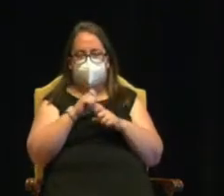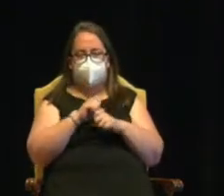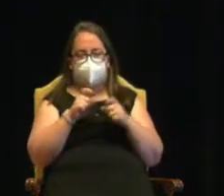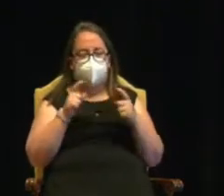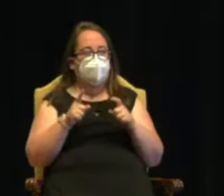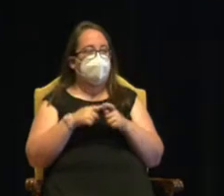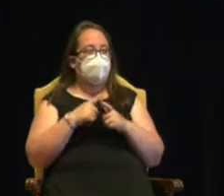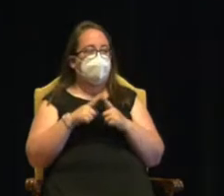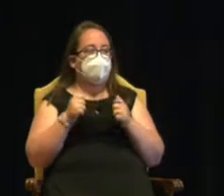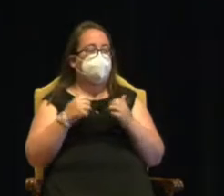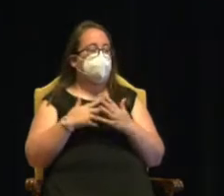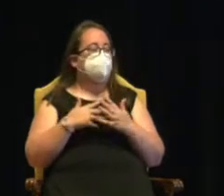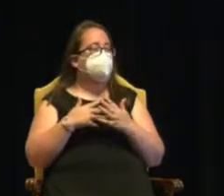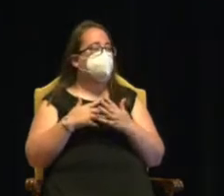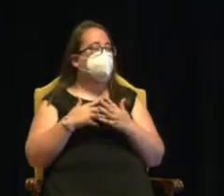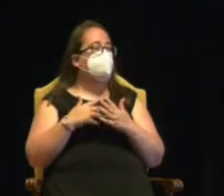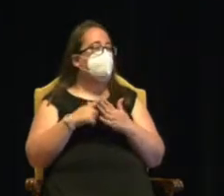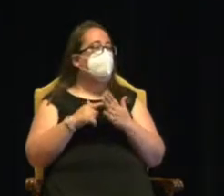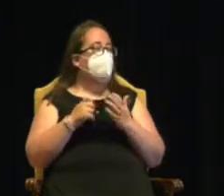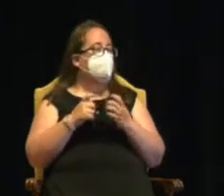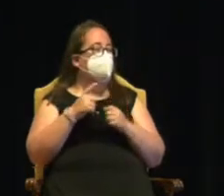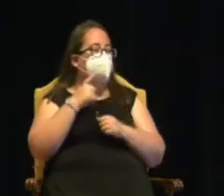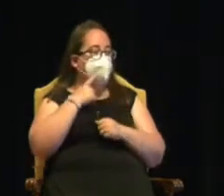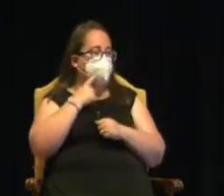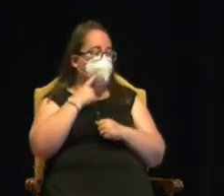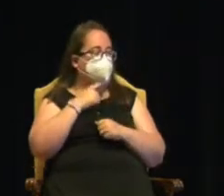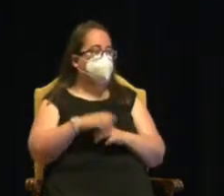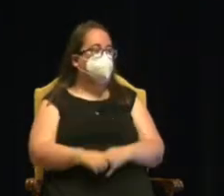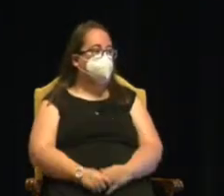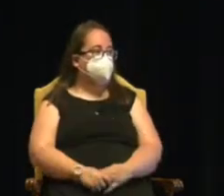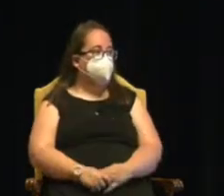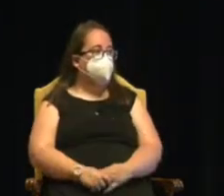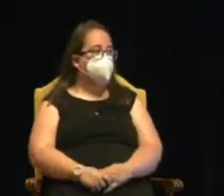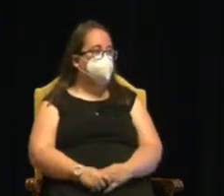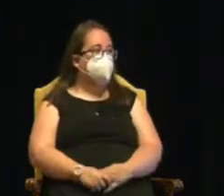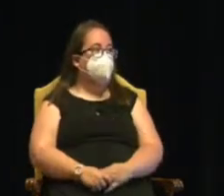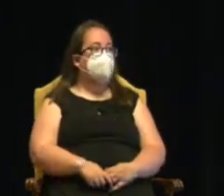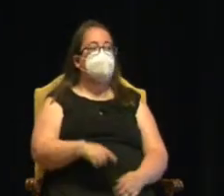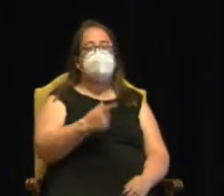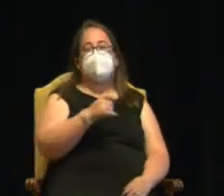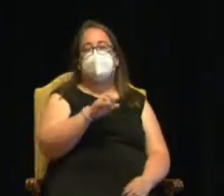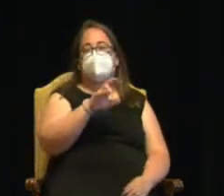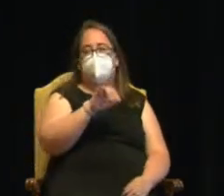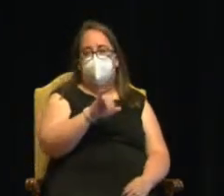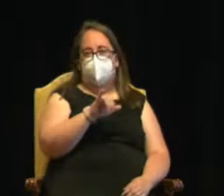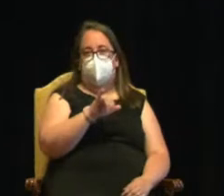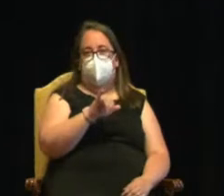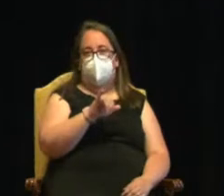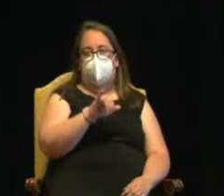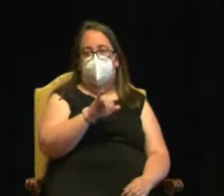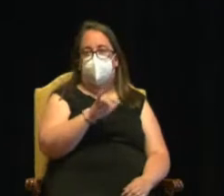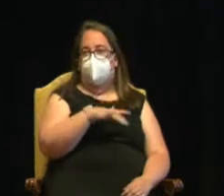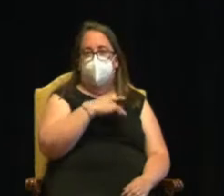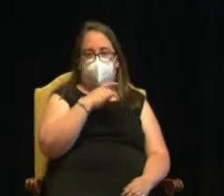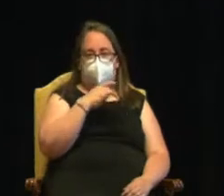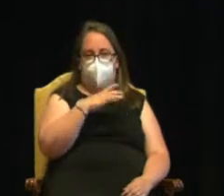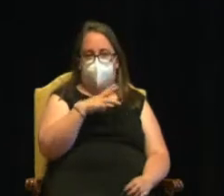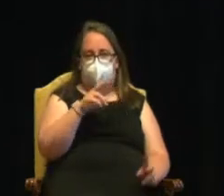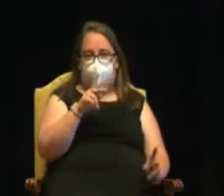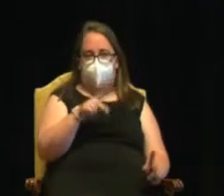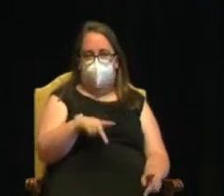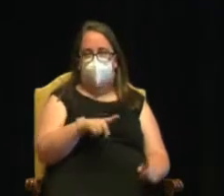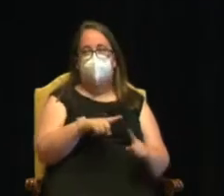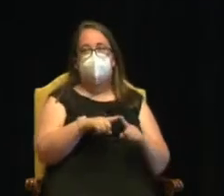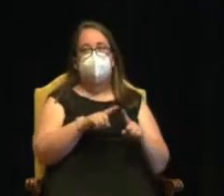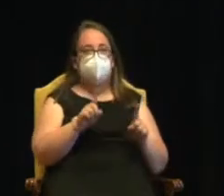And it being very scary. But what I wanted to go back to was about Jerry being an unlikable figure, but yet